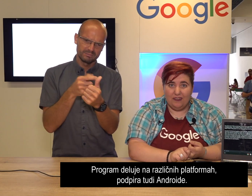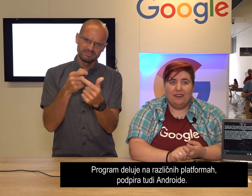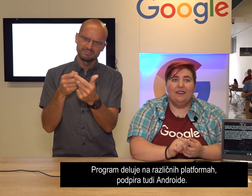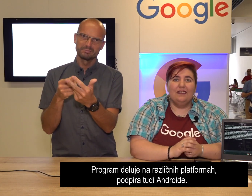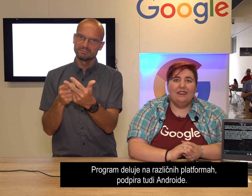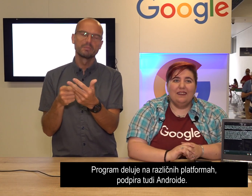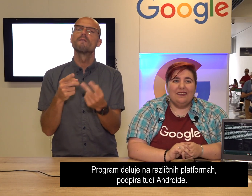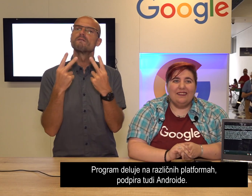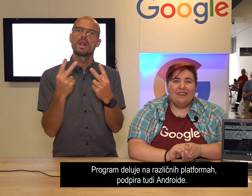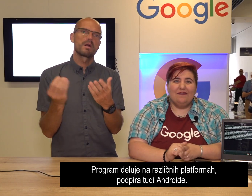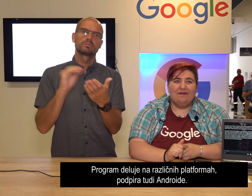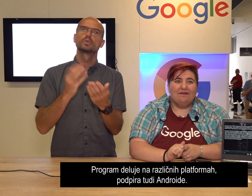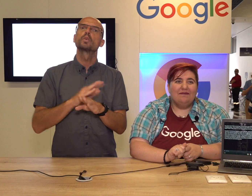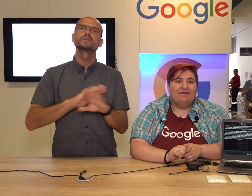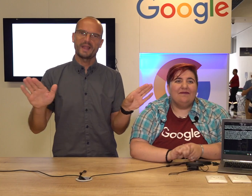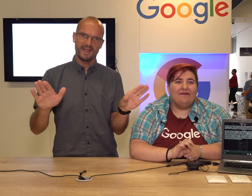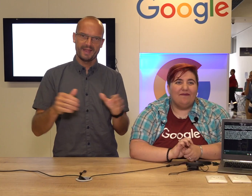Chromebooks.